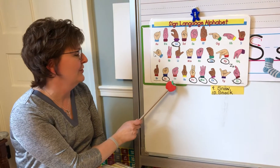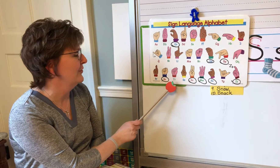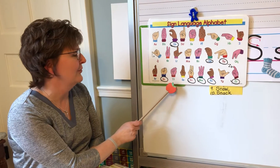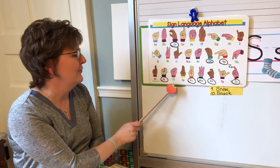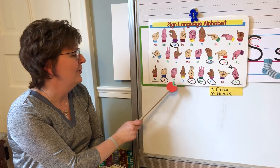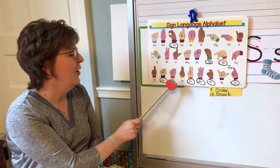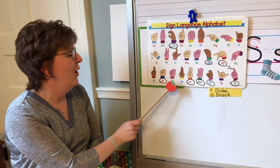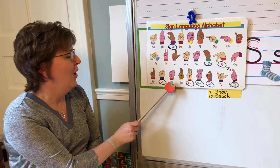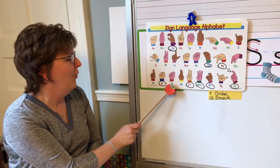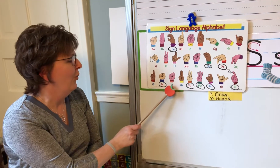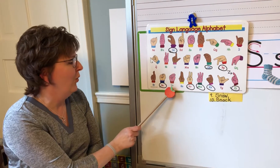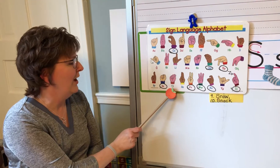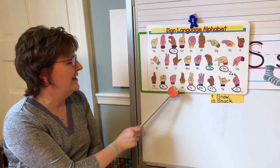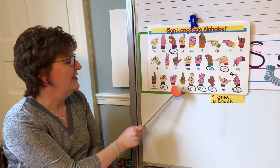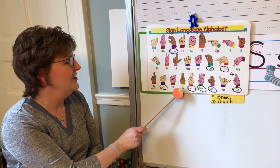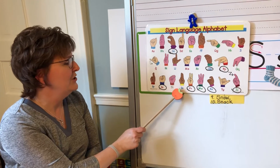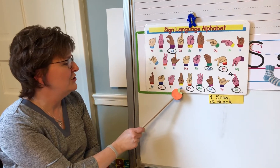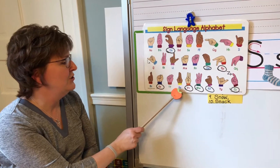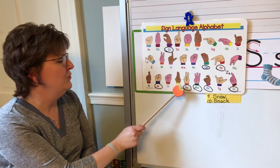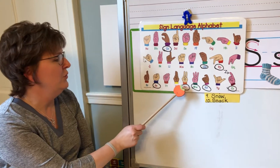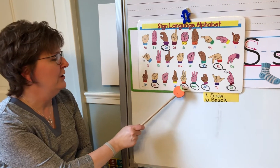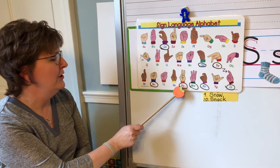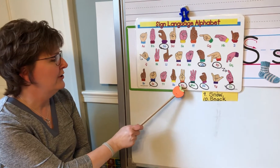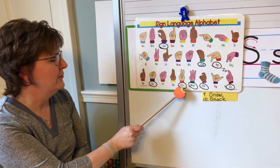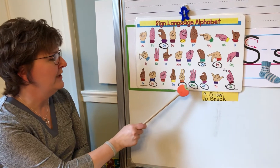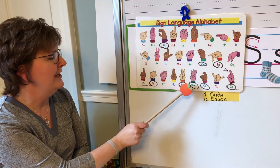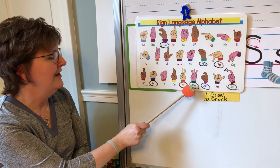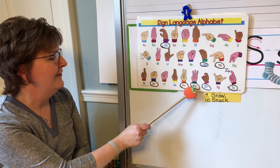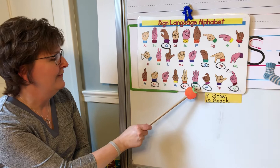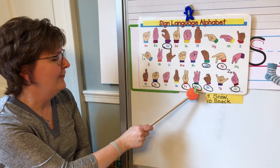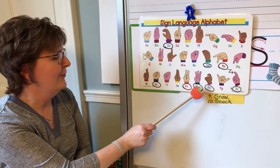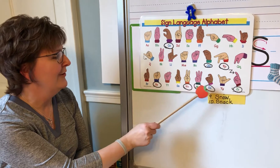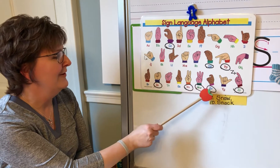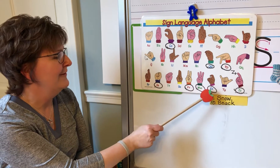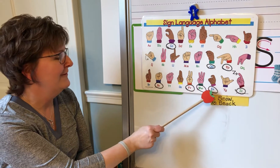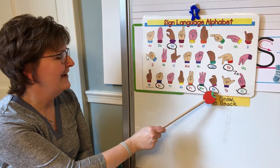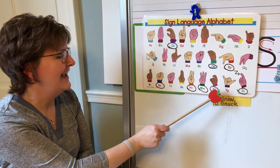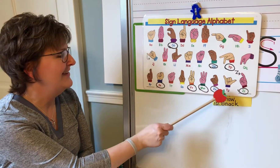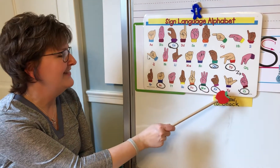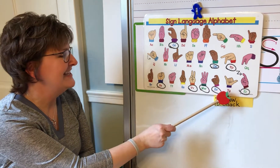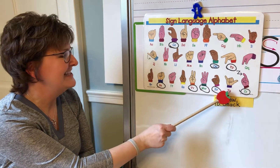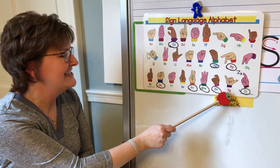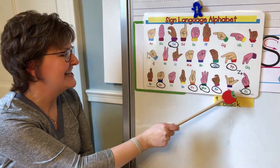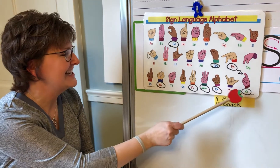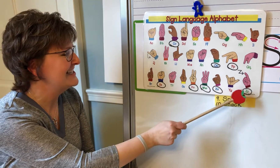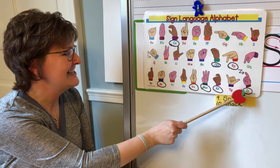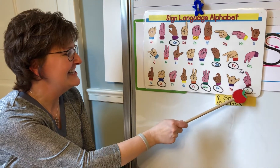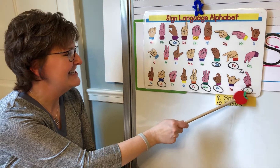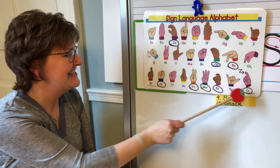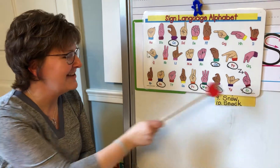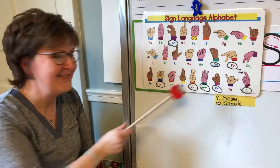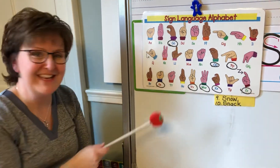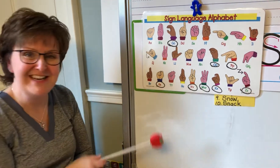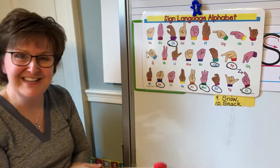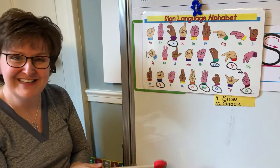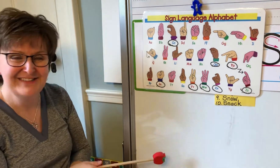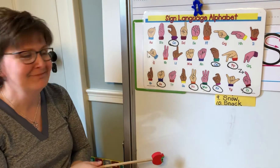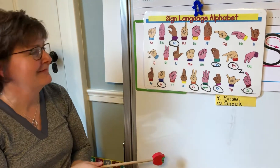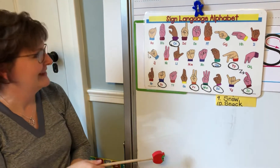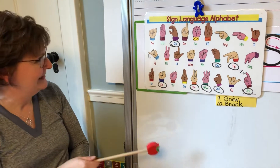learn. 1, 2, 3, 4, 5, 6, 7.